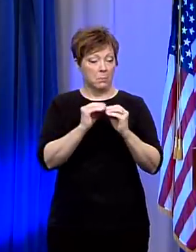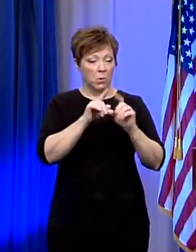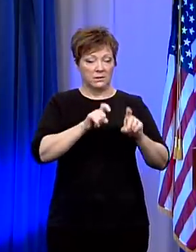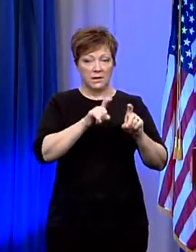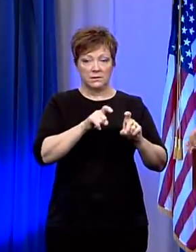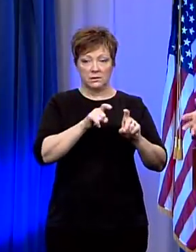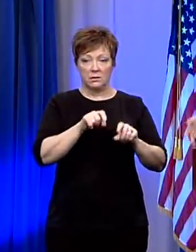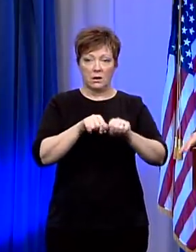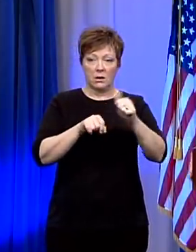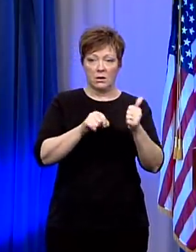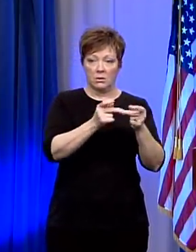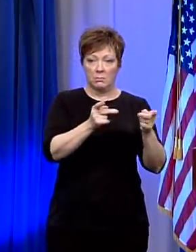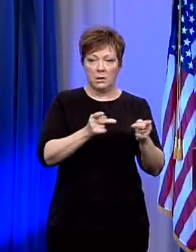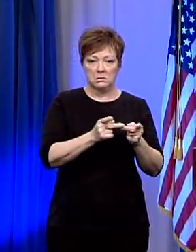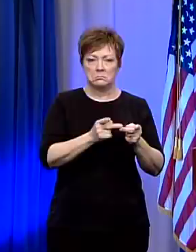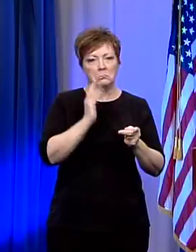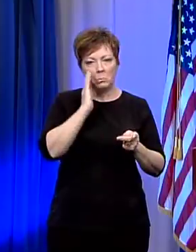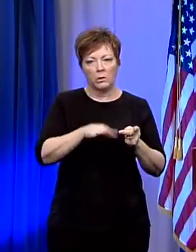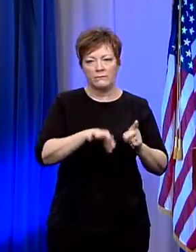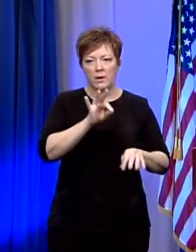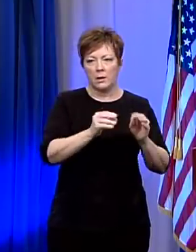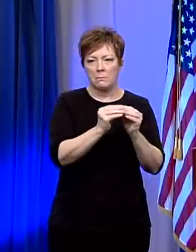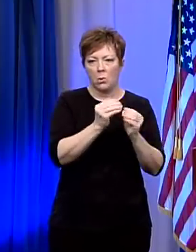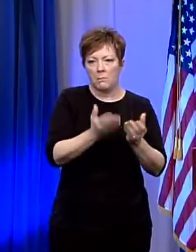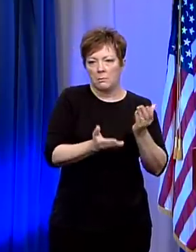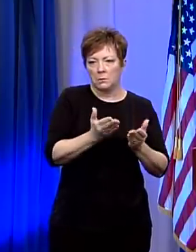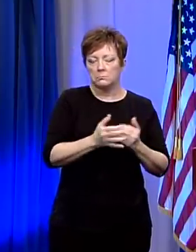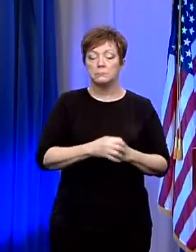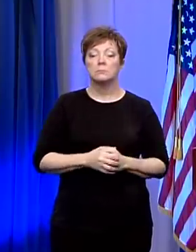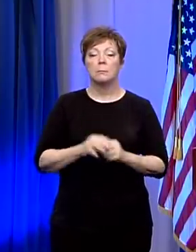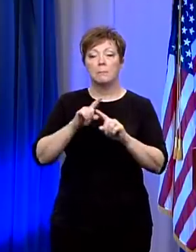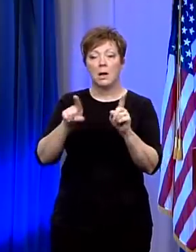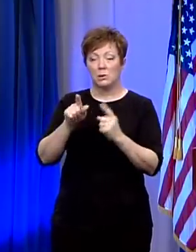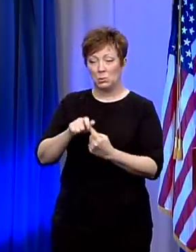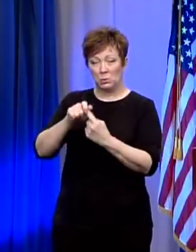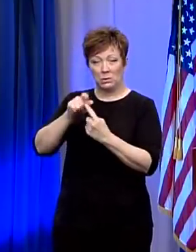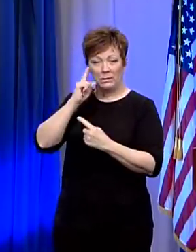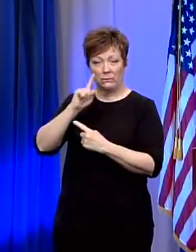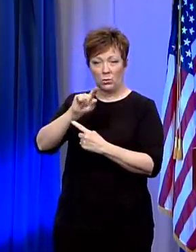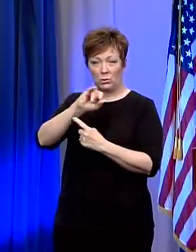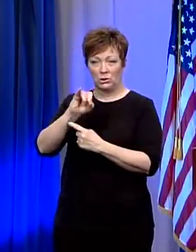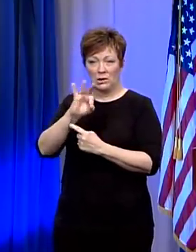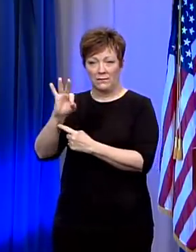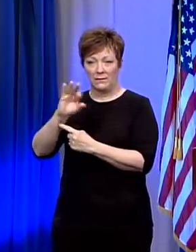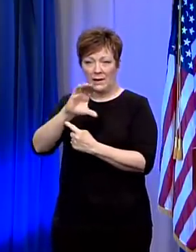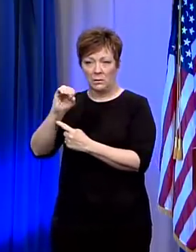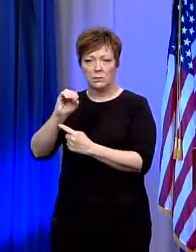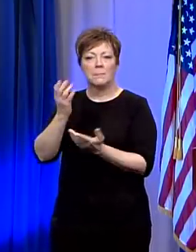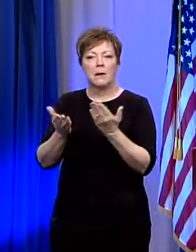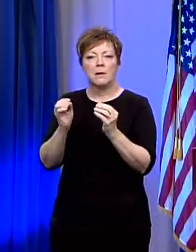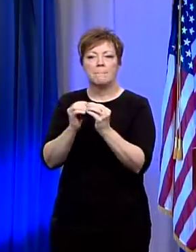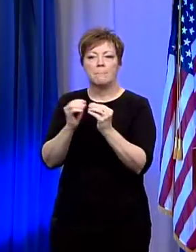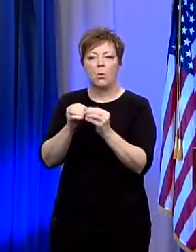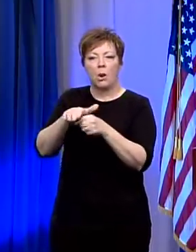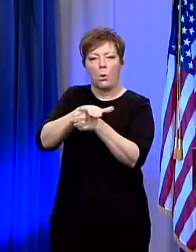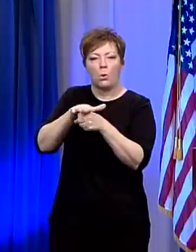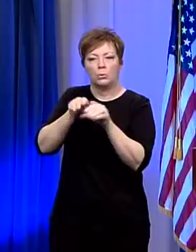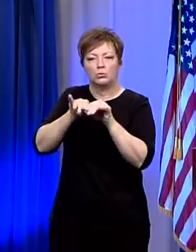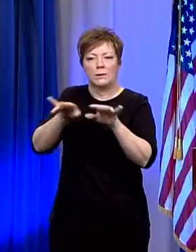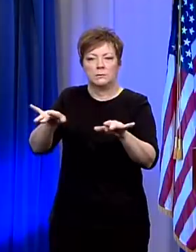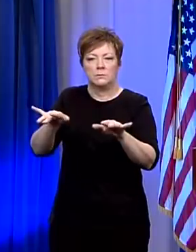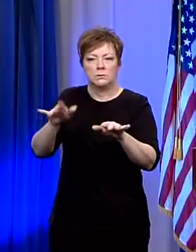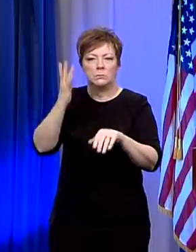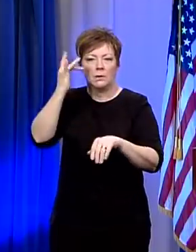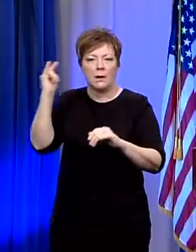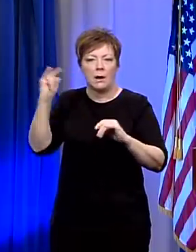of those factors I just mentioned that are somewhat unique to Jefferson County, there certainly may be more local transmission there. I don't know that for certain right